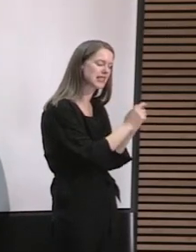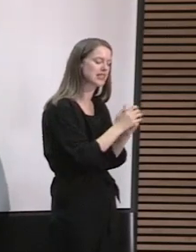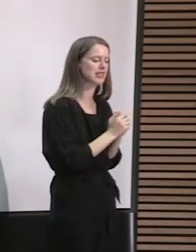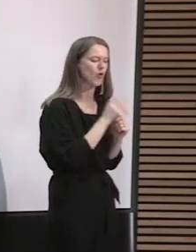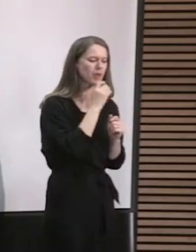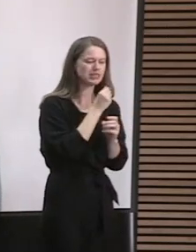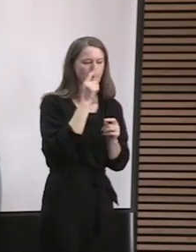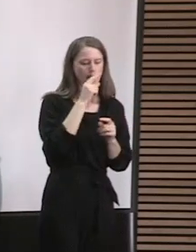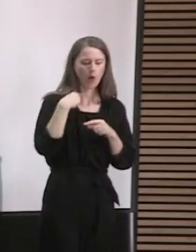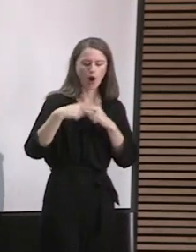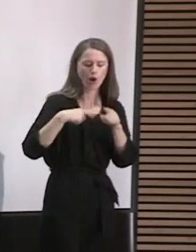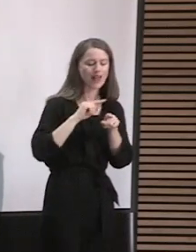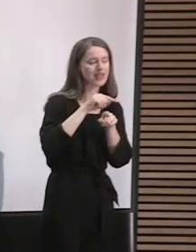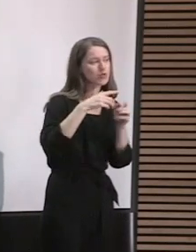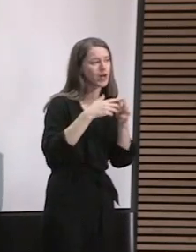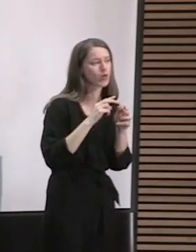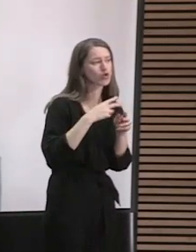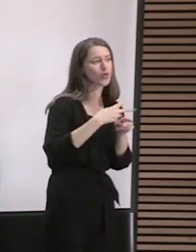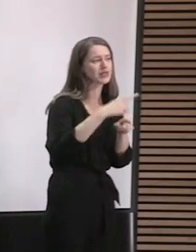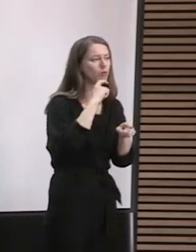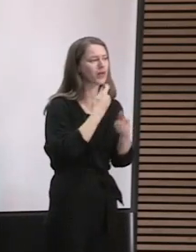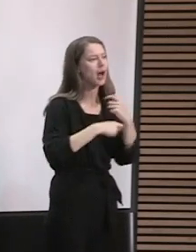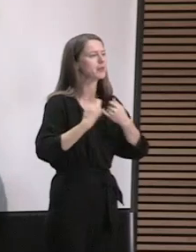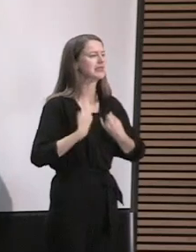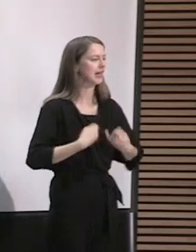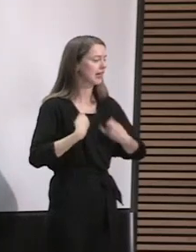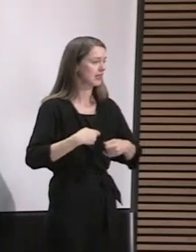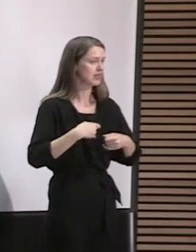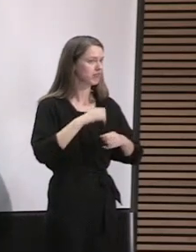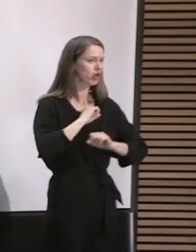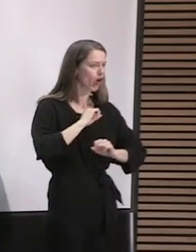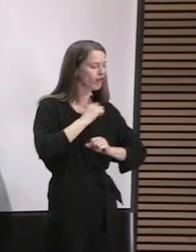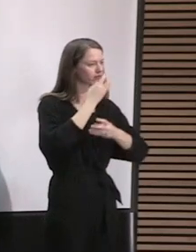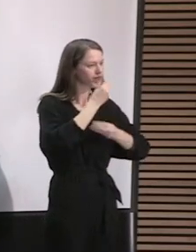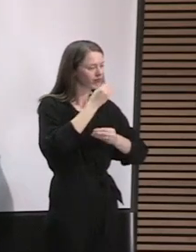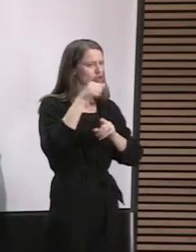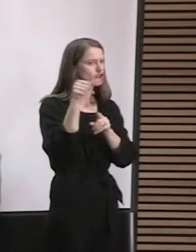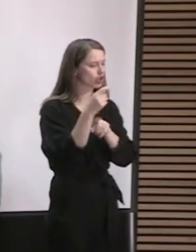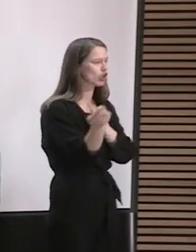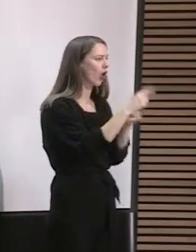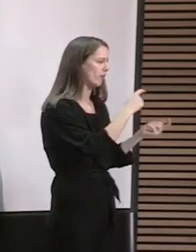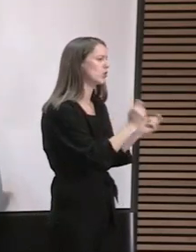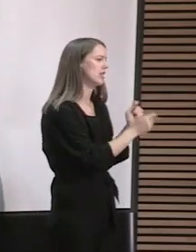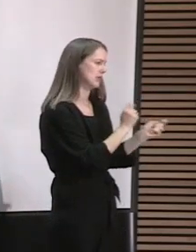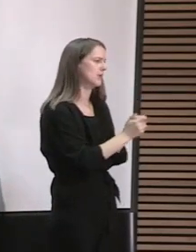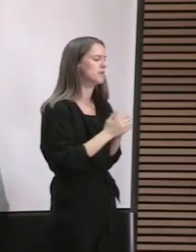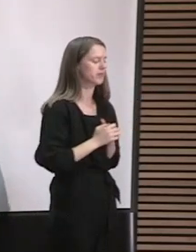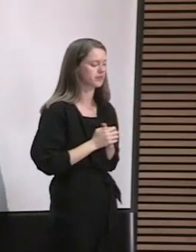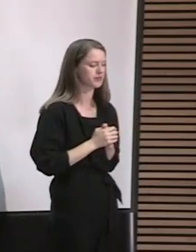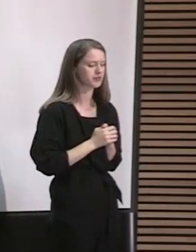be people ongoing over the next week or two who will have symptoms, and those people should be tested. And as the Minister said,